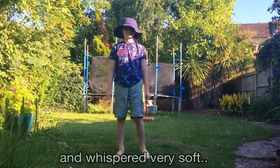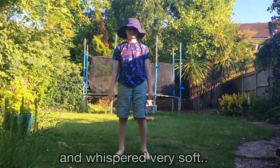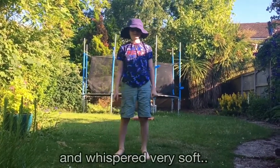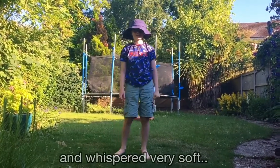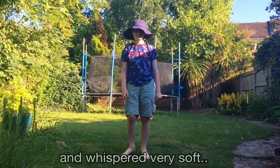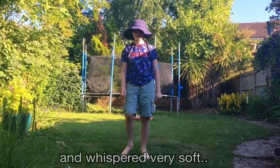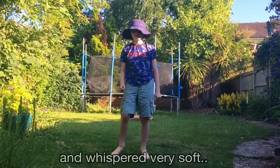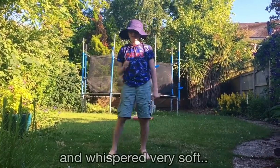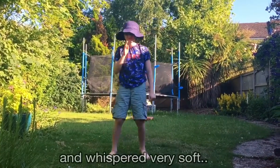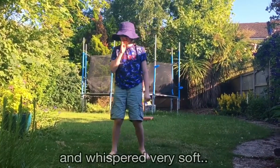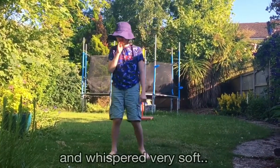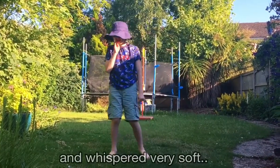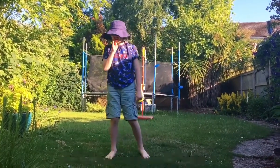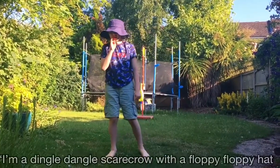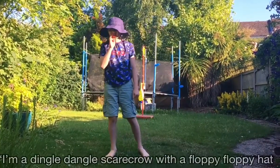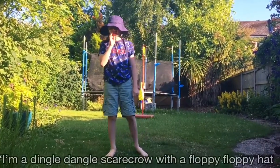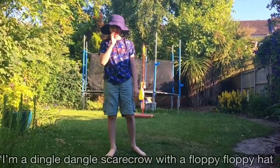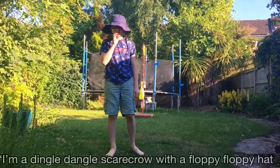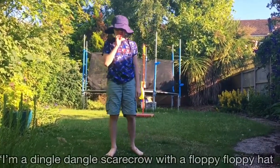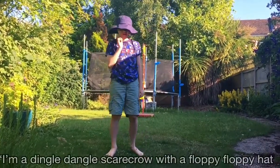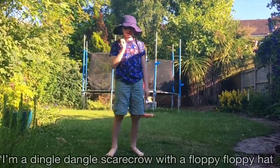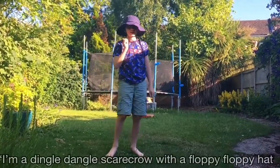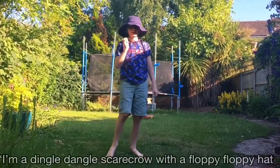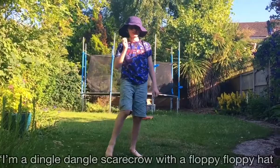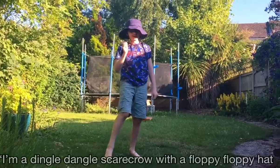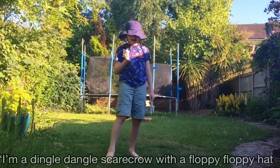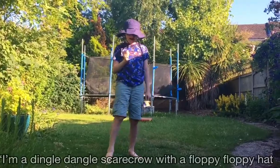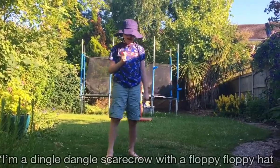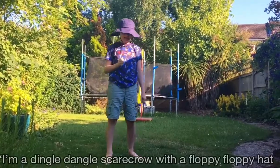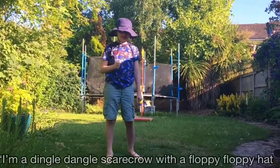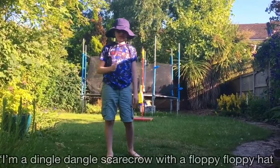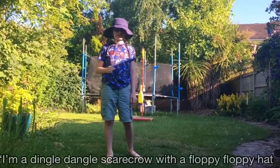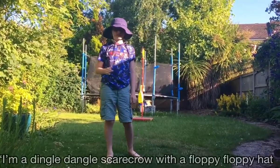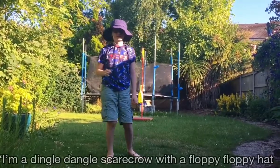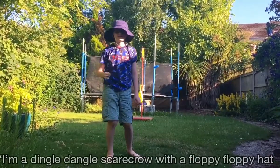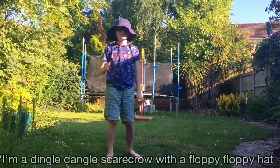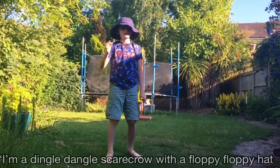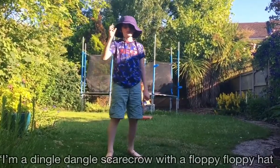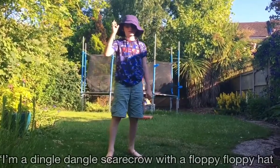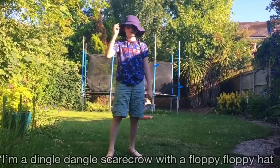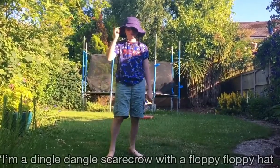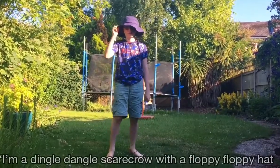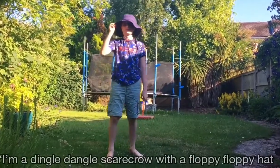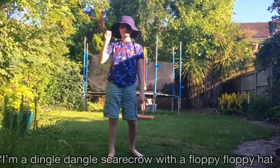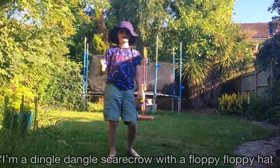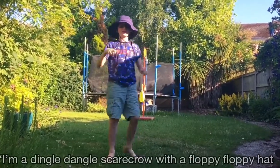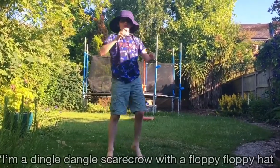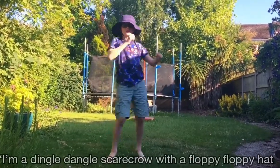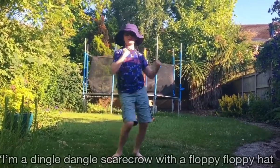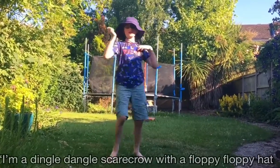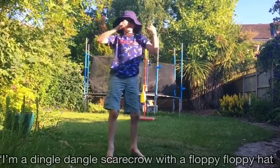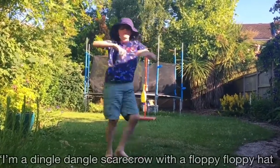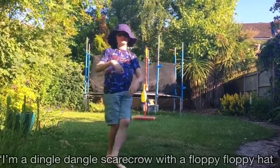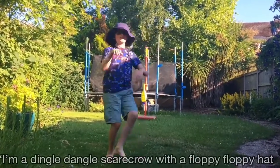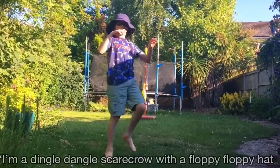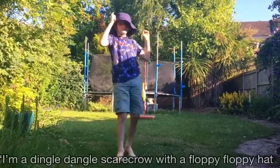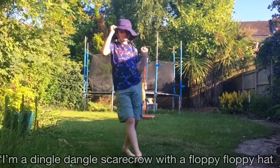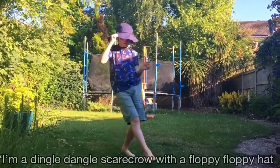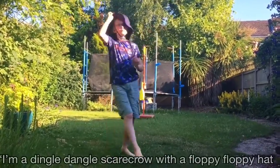soft, I'm a Dingle Dangle scarecrow with a flippy floppy